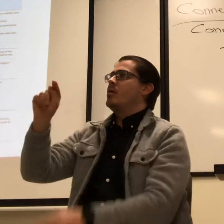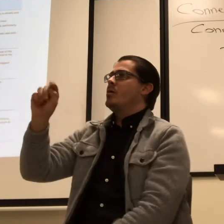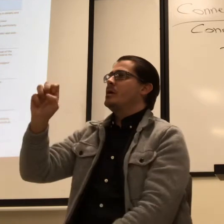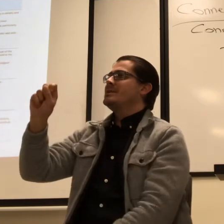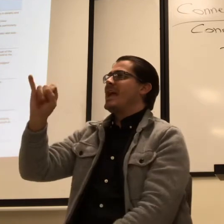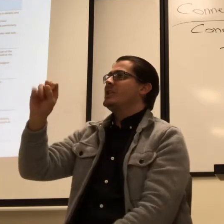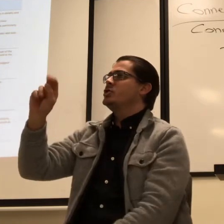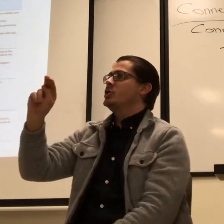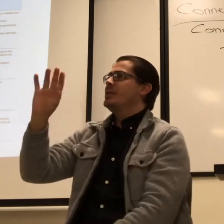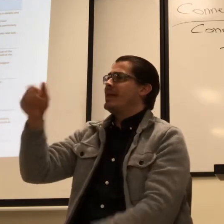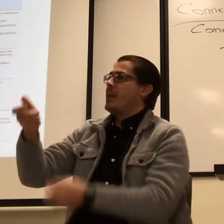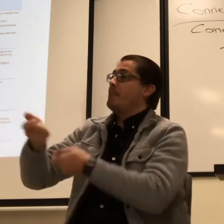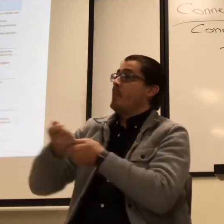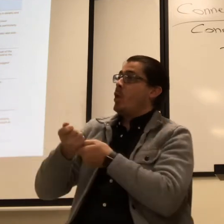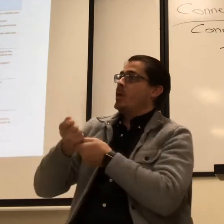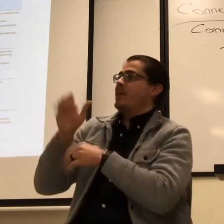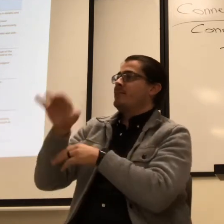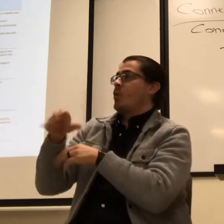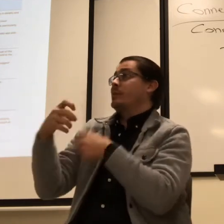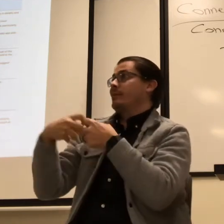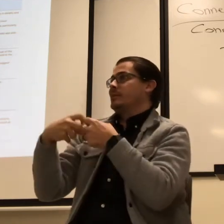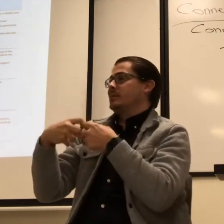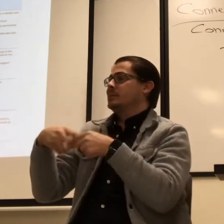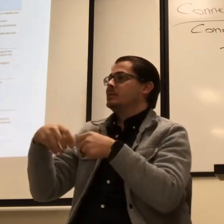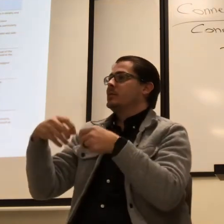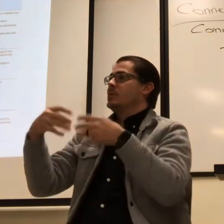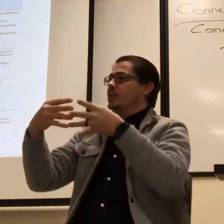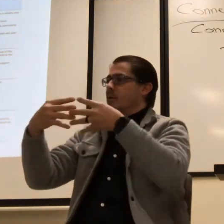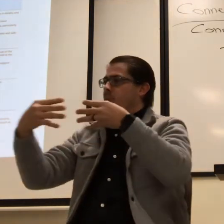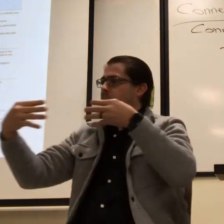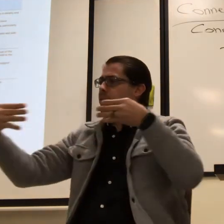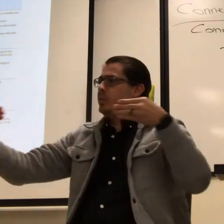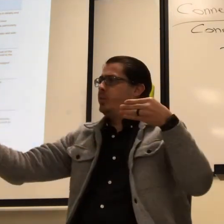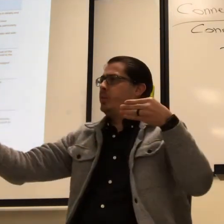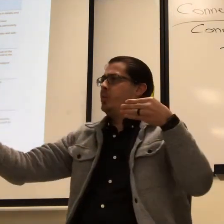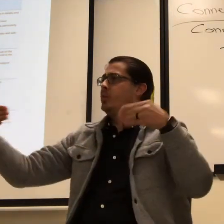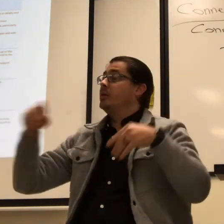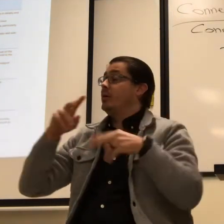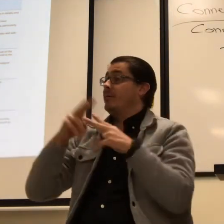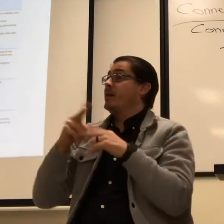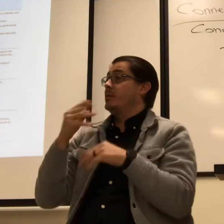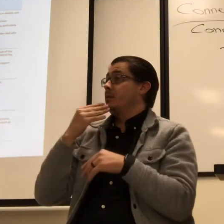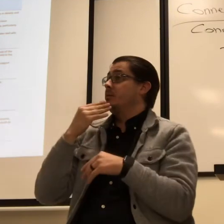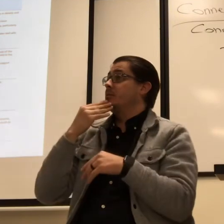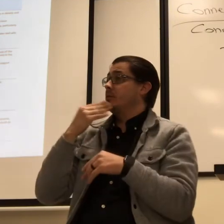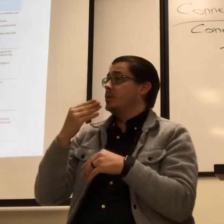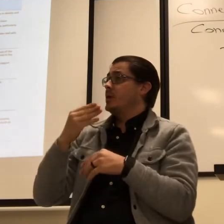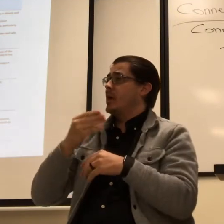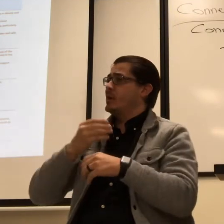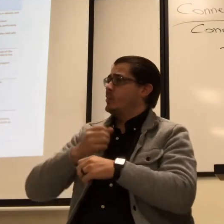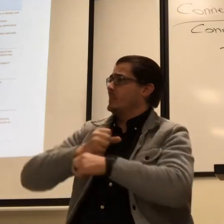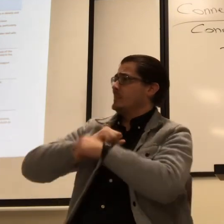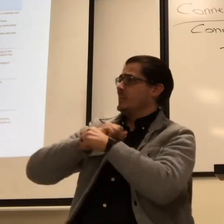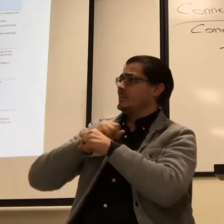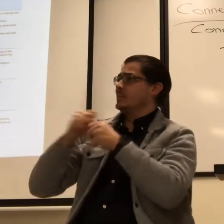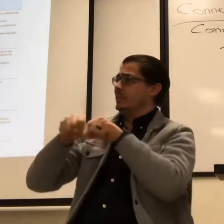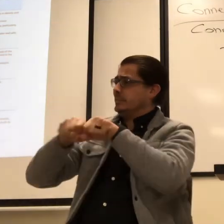Tension is a pulling force in physics. So dense regular connective tissues are very good at resisting tension.